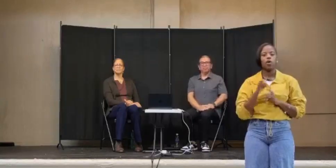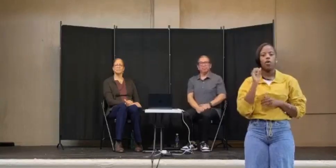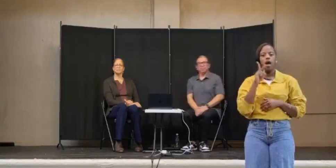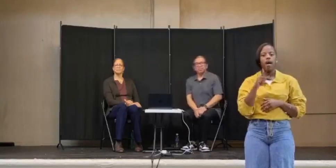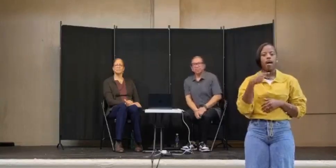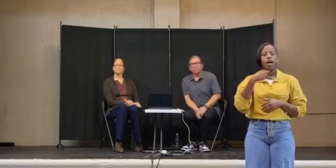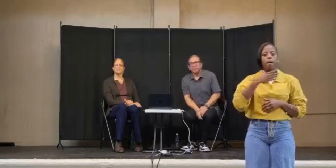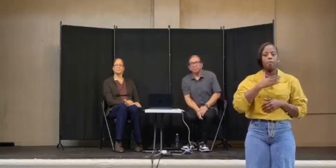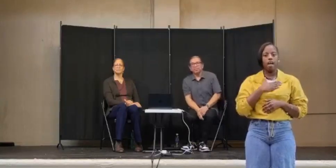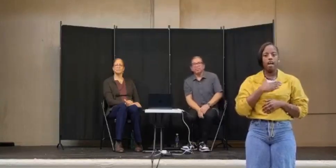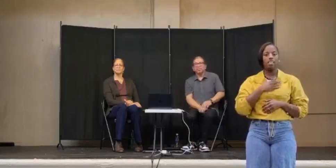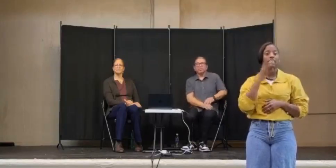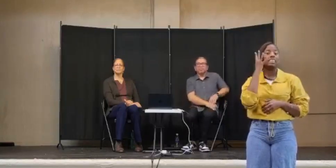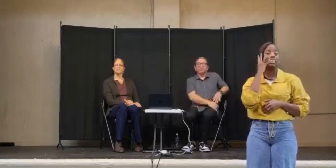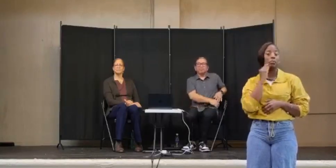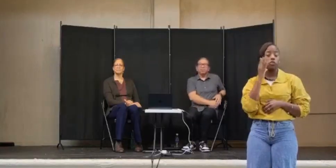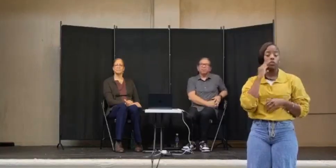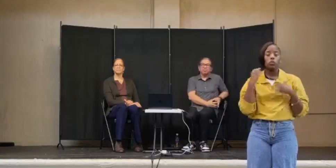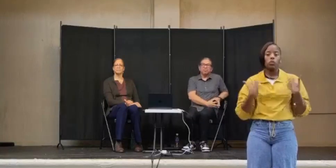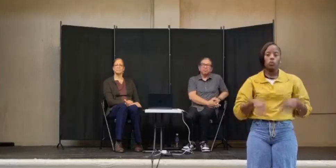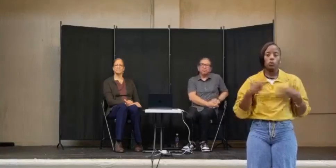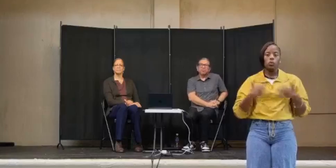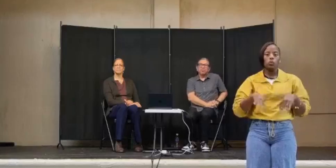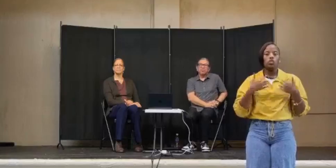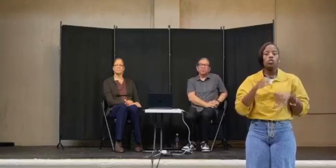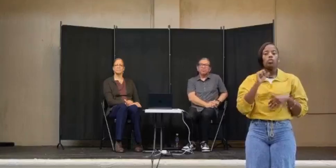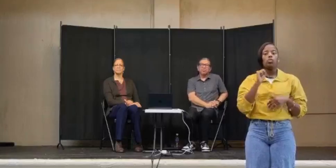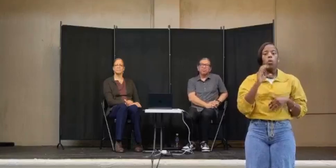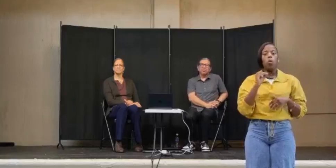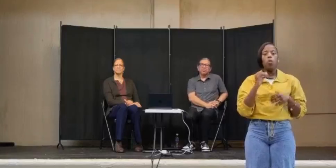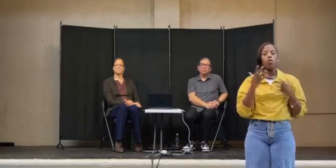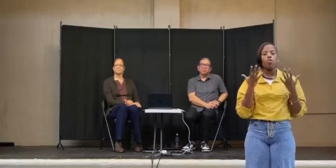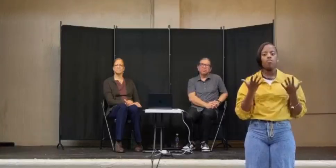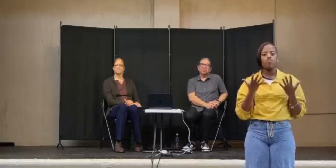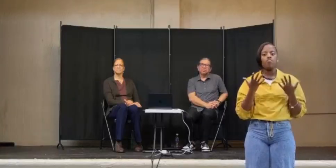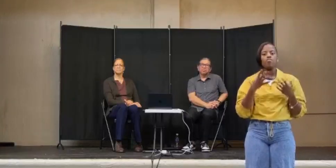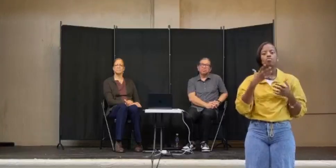Farino. So my experience,